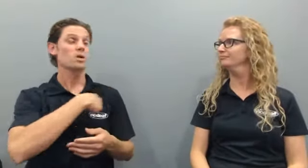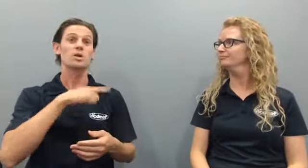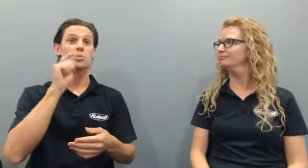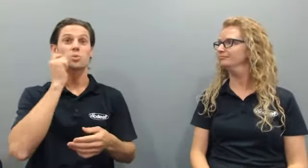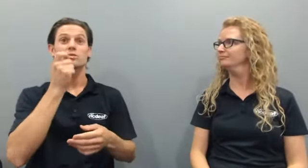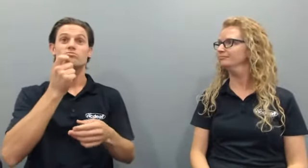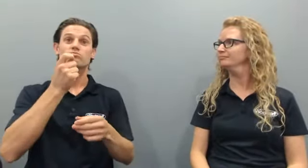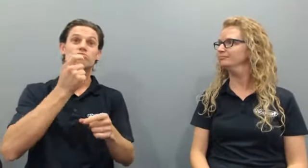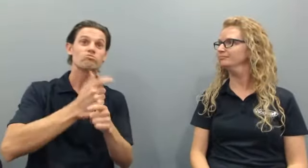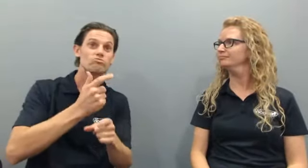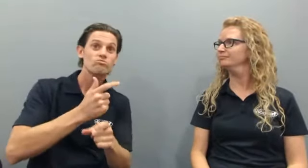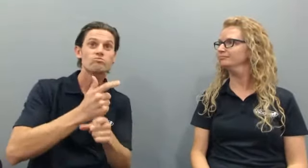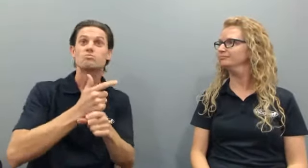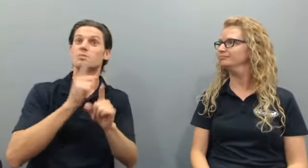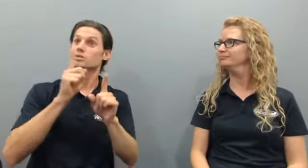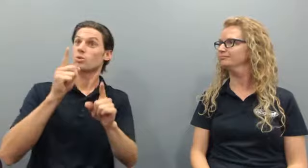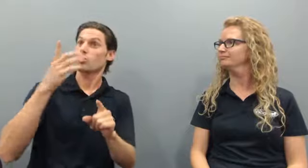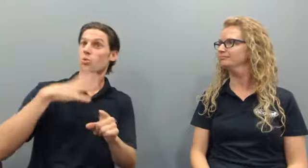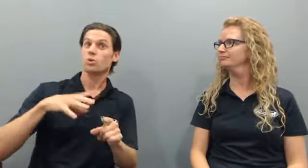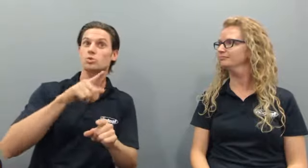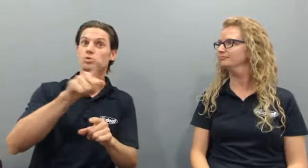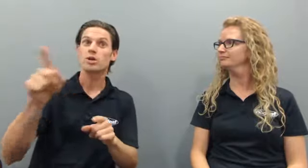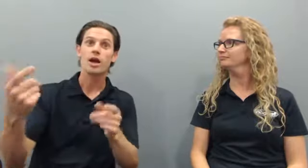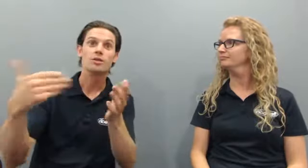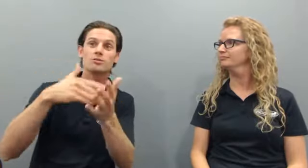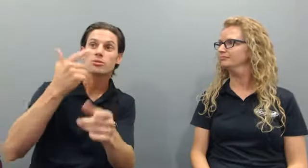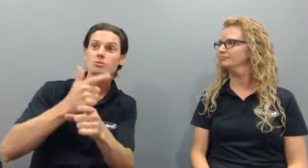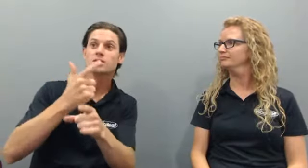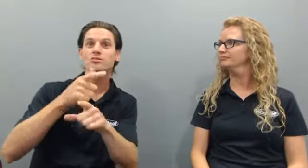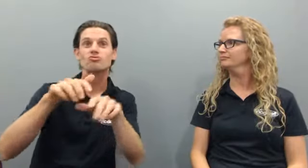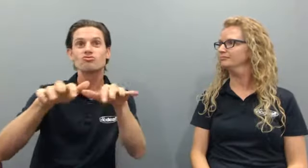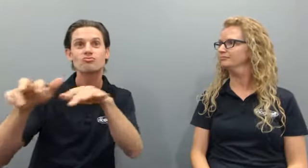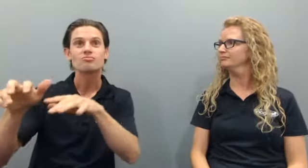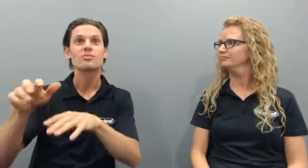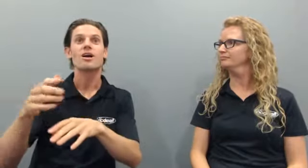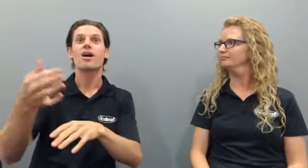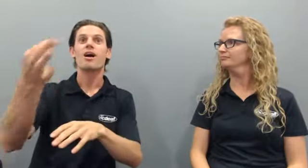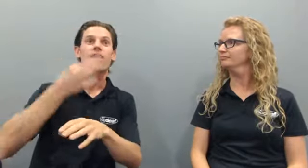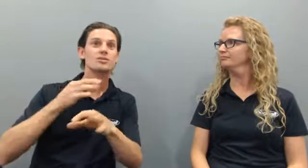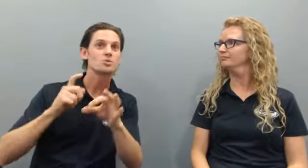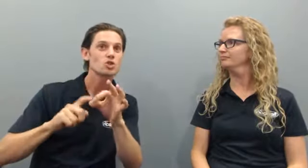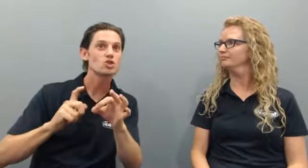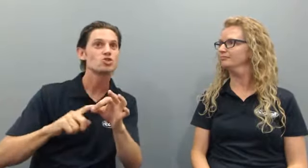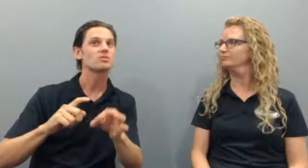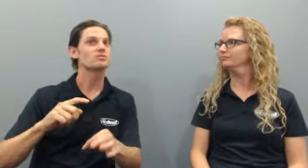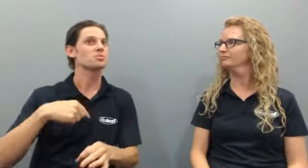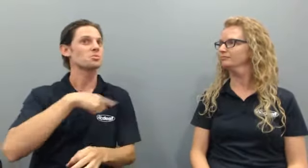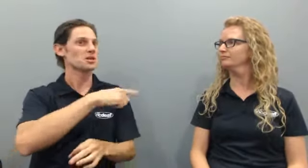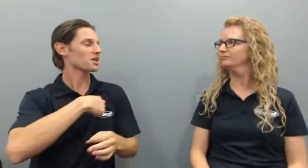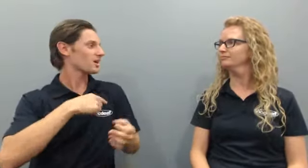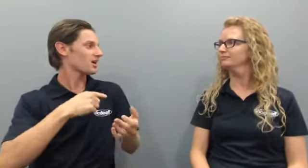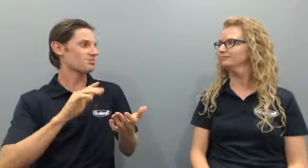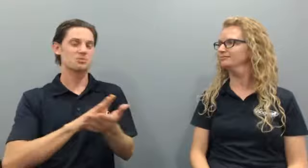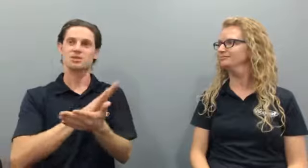information. So we will be talking and discussing different things we've learned along the way, but please feel free to ask